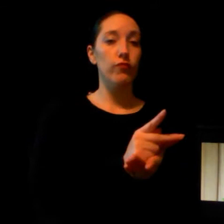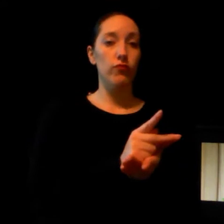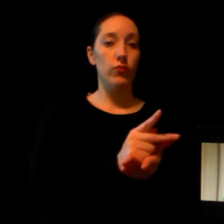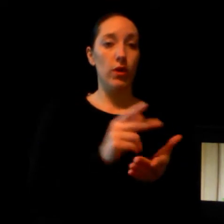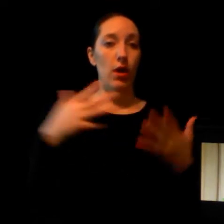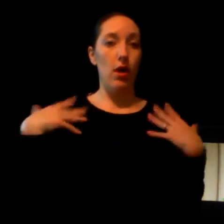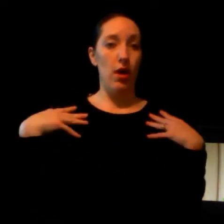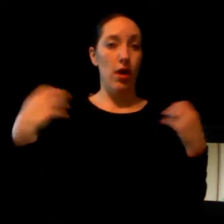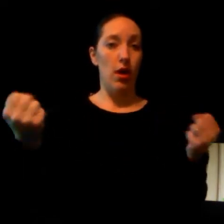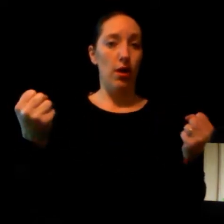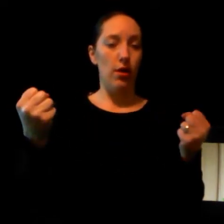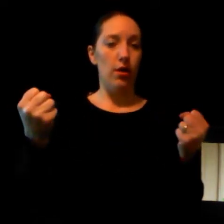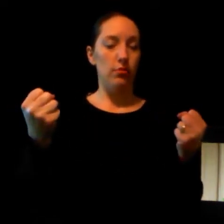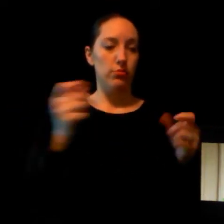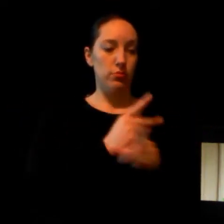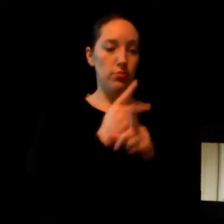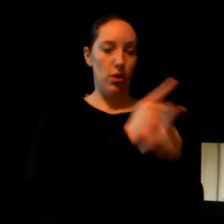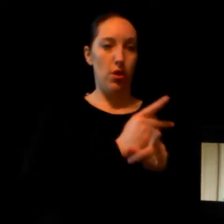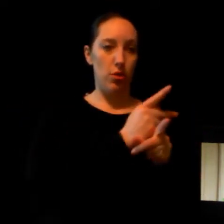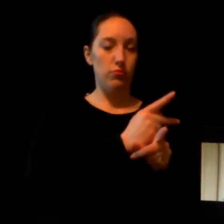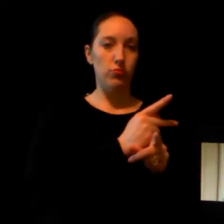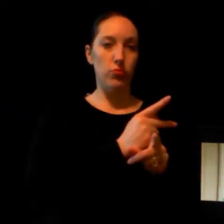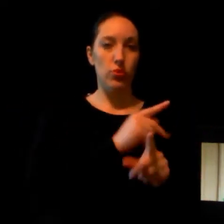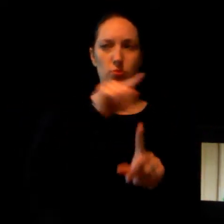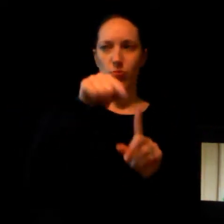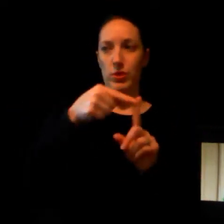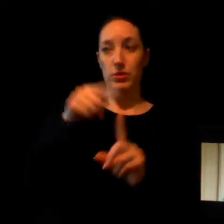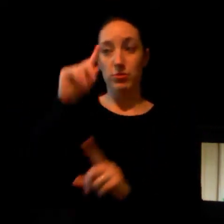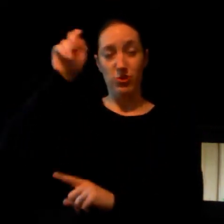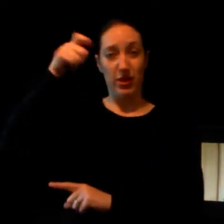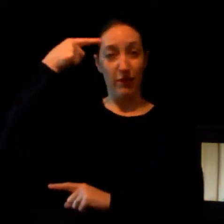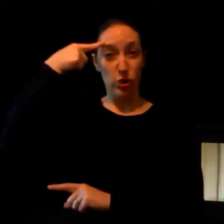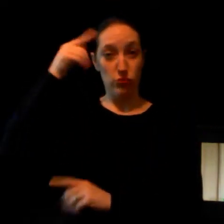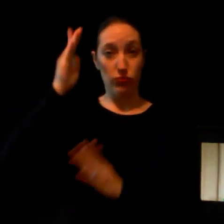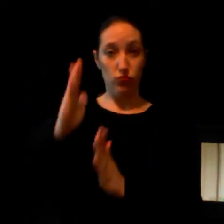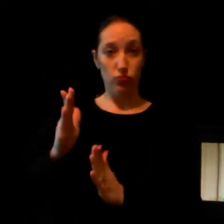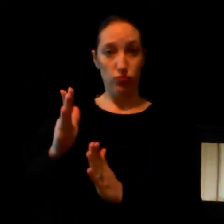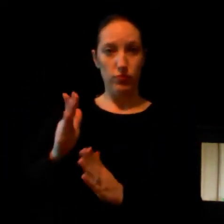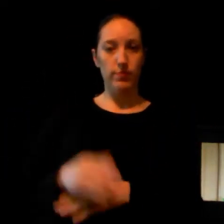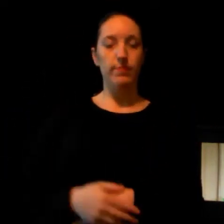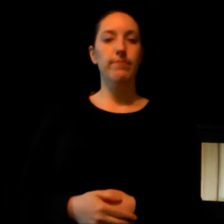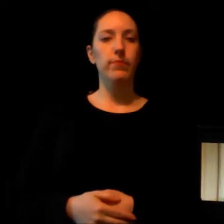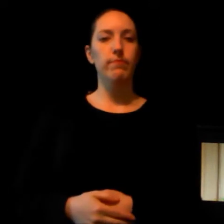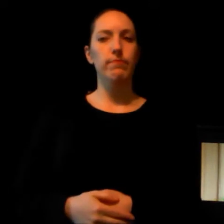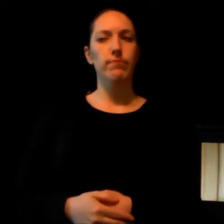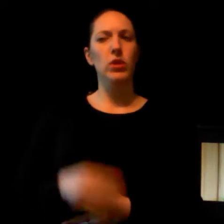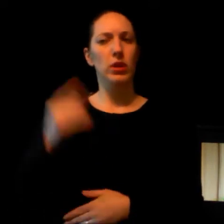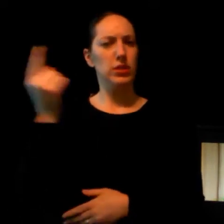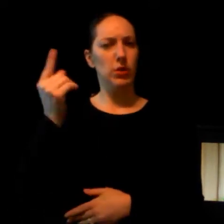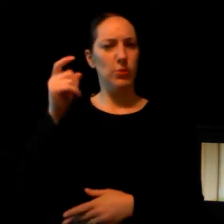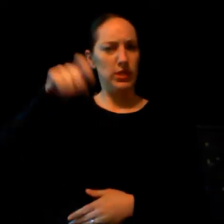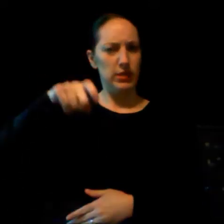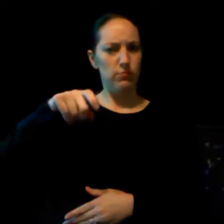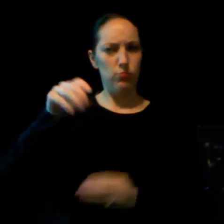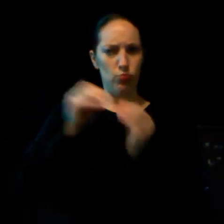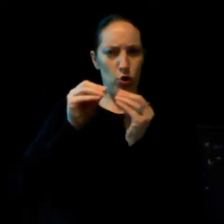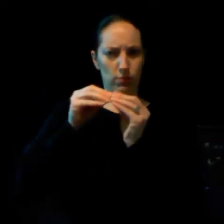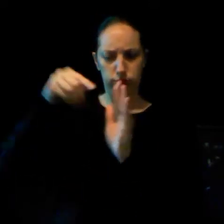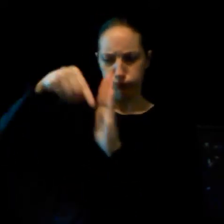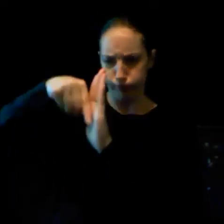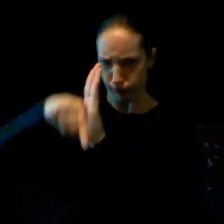Someone should get to the bottom of that. And I know just the guy to do it. Donald Trump is here